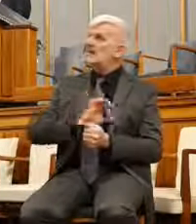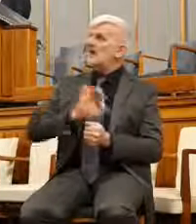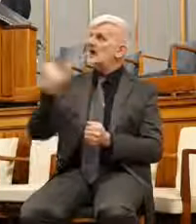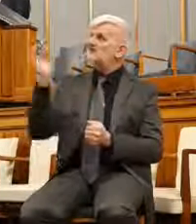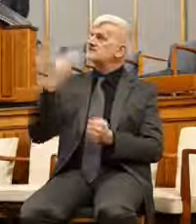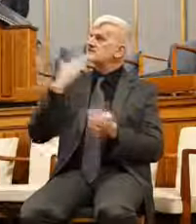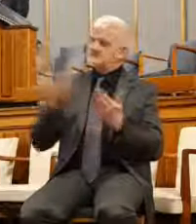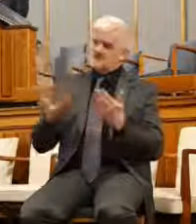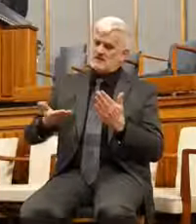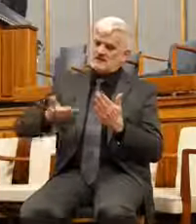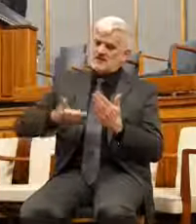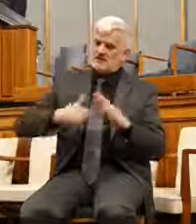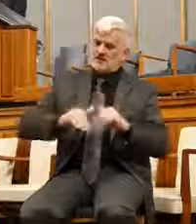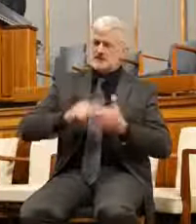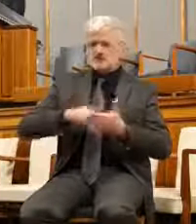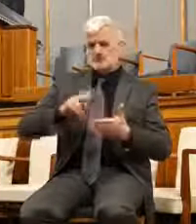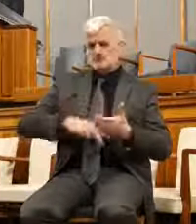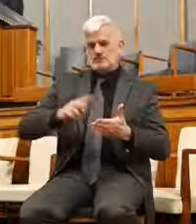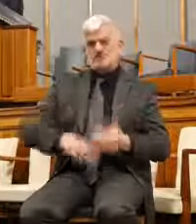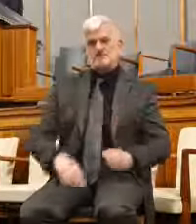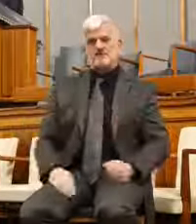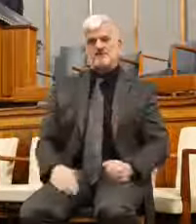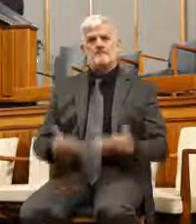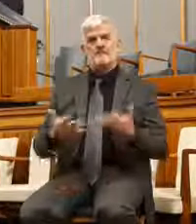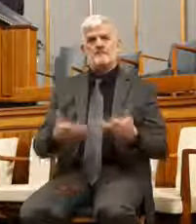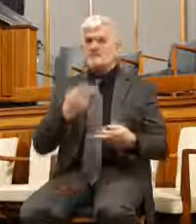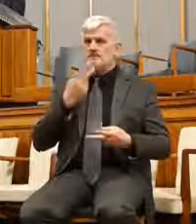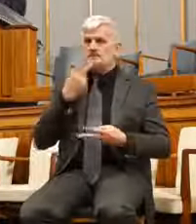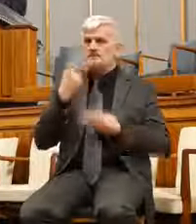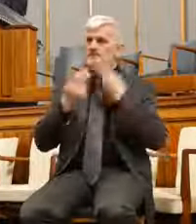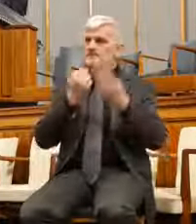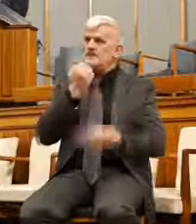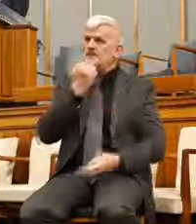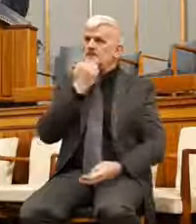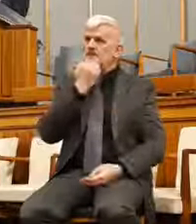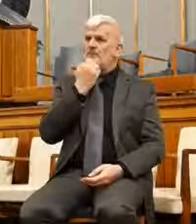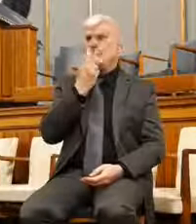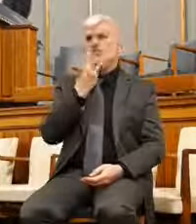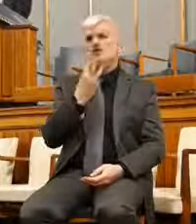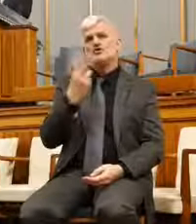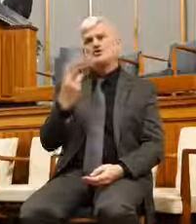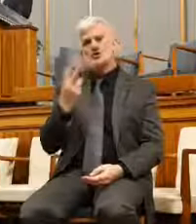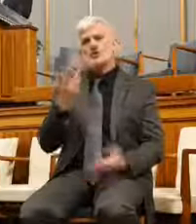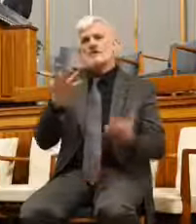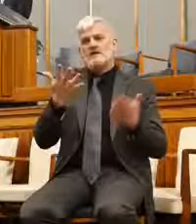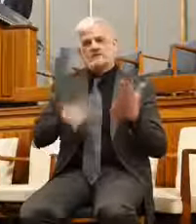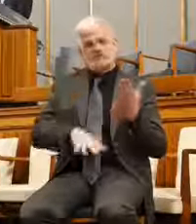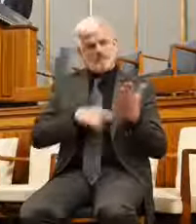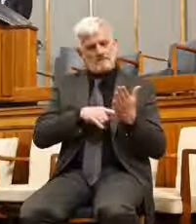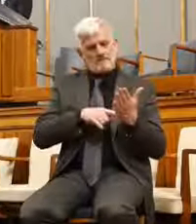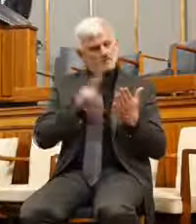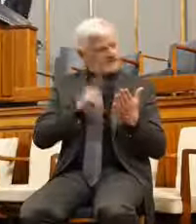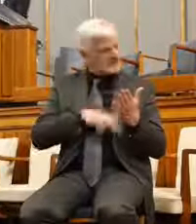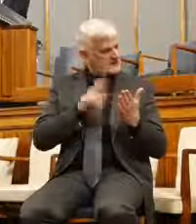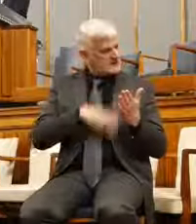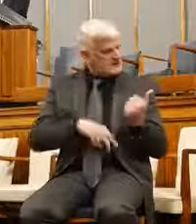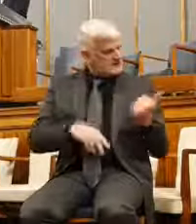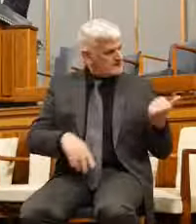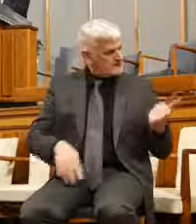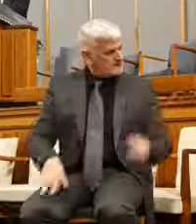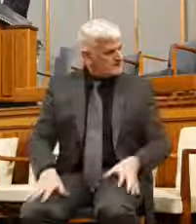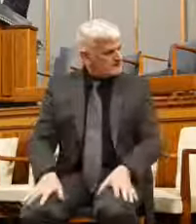the reading of his word. Let's sing together hymn number 32, version 3, based on that